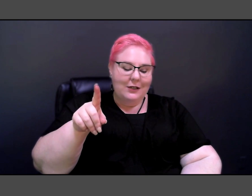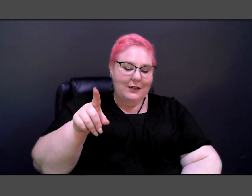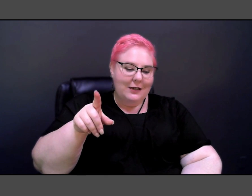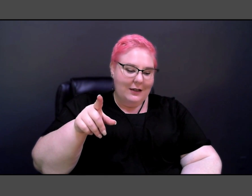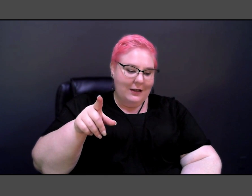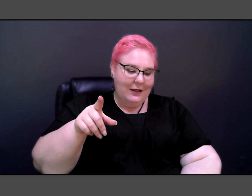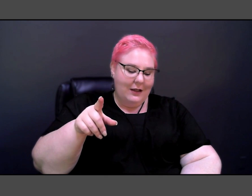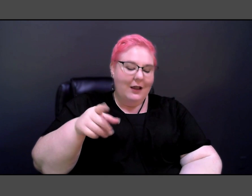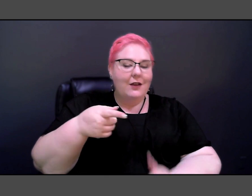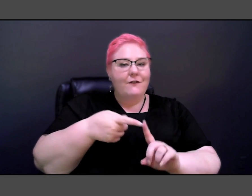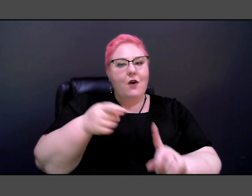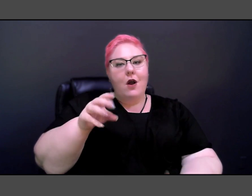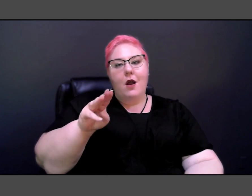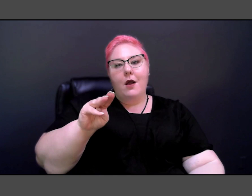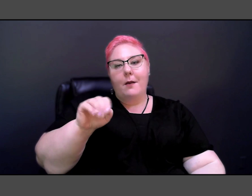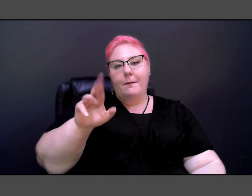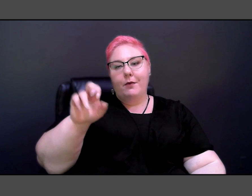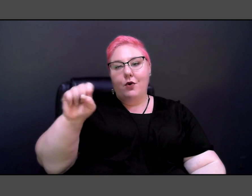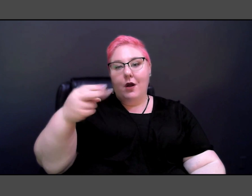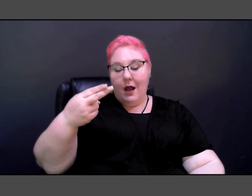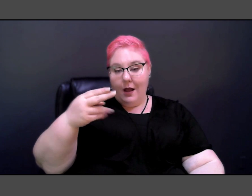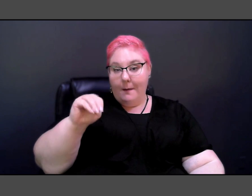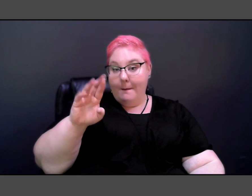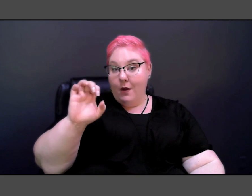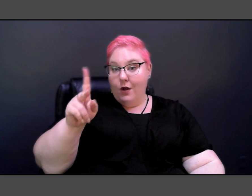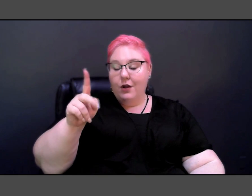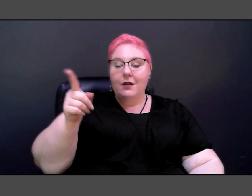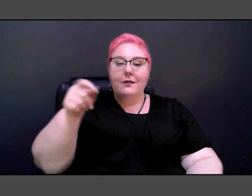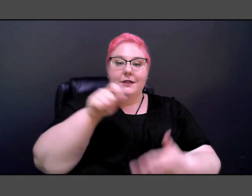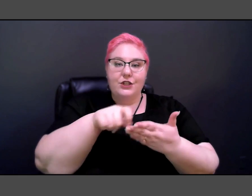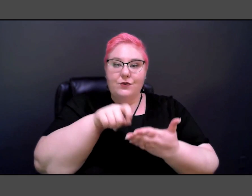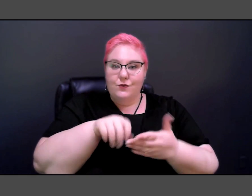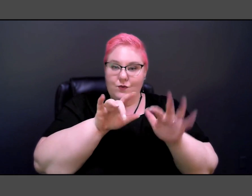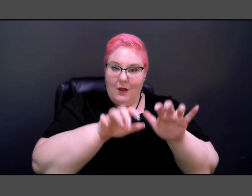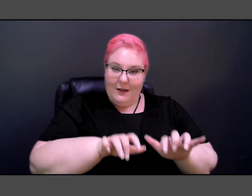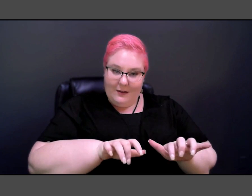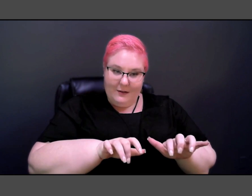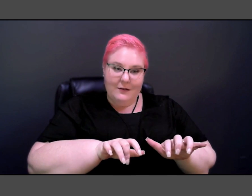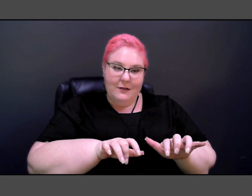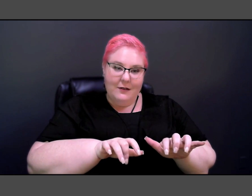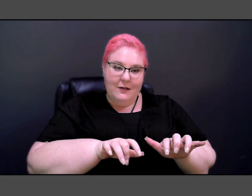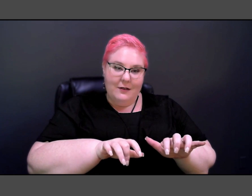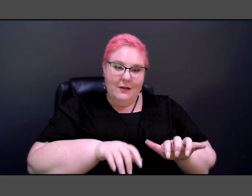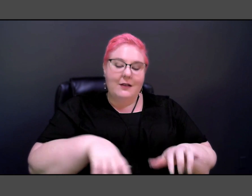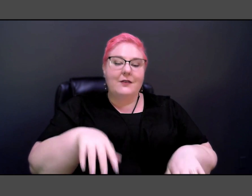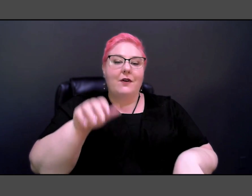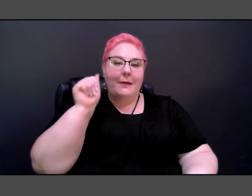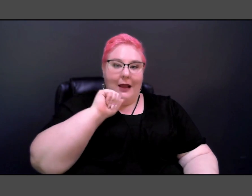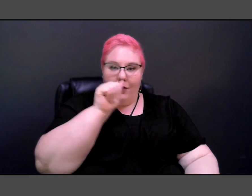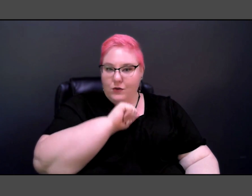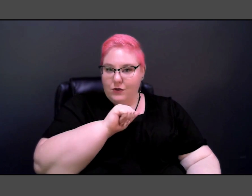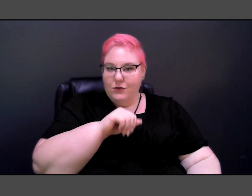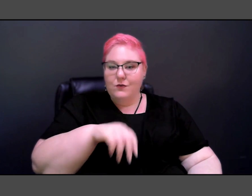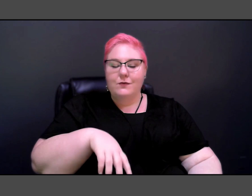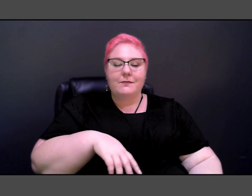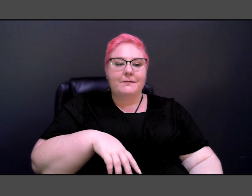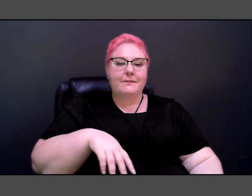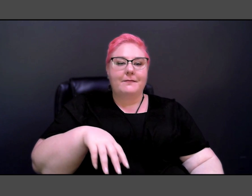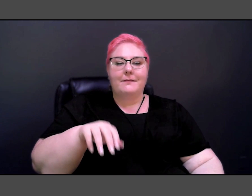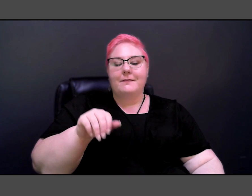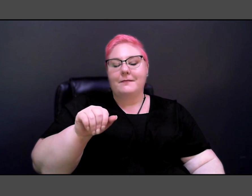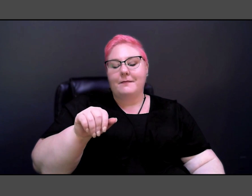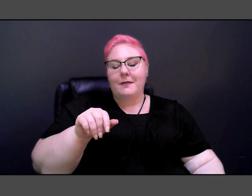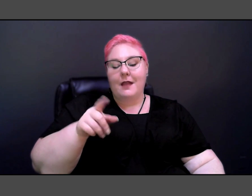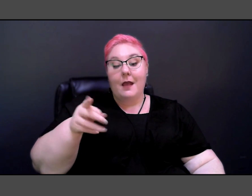Mariah Clark, who is writing from Sacaton, Arizona. And Mariah